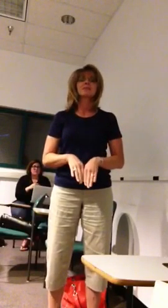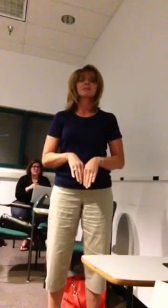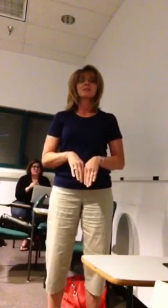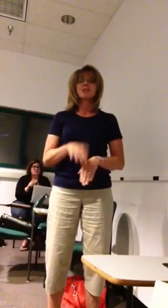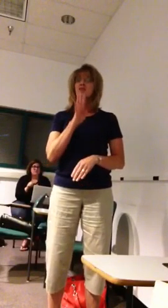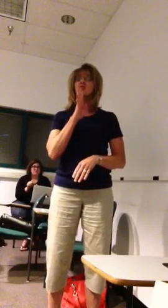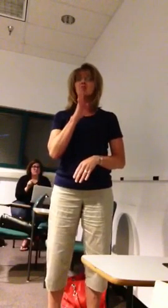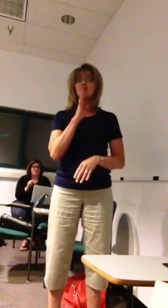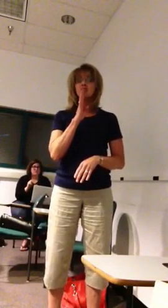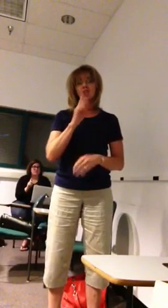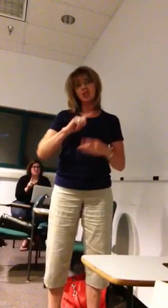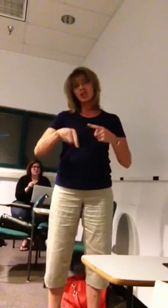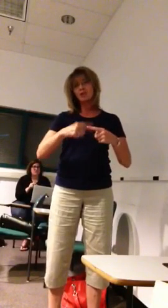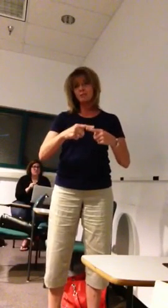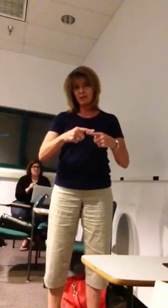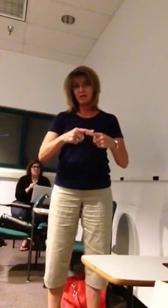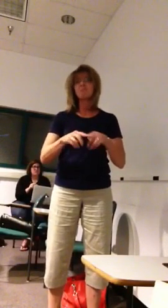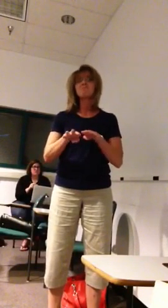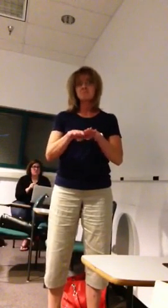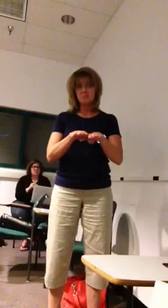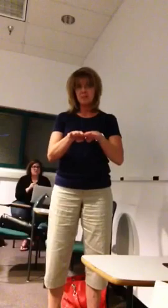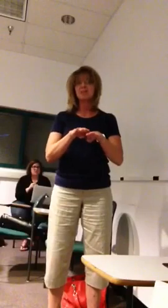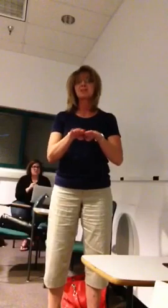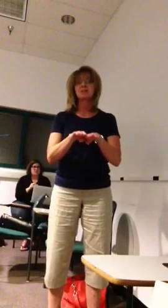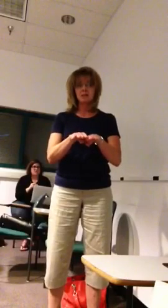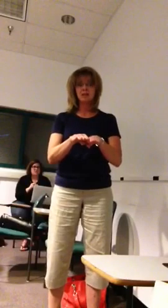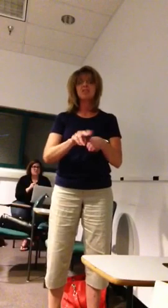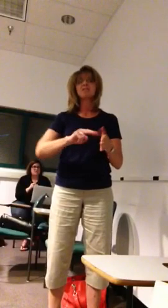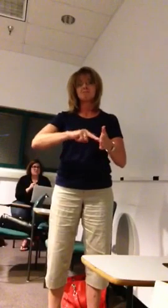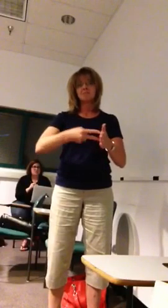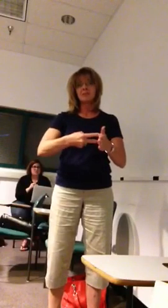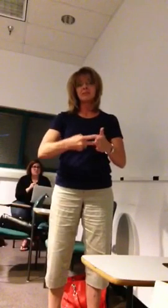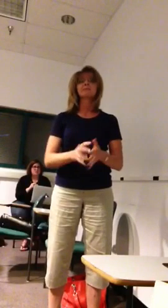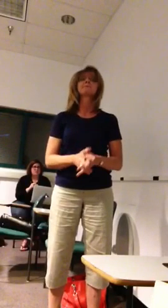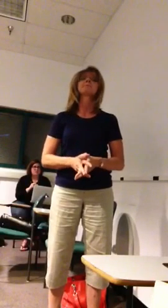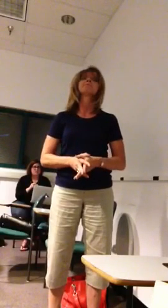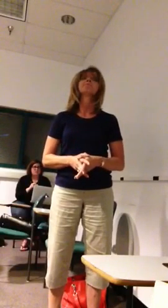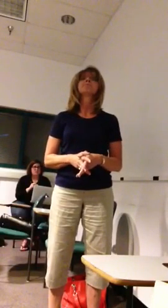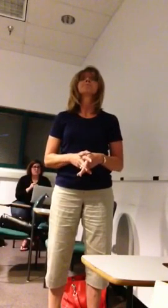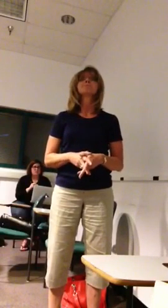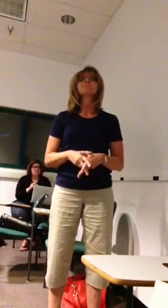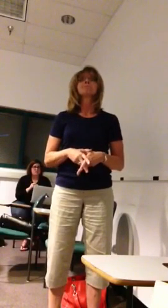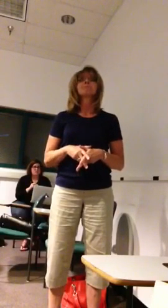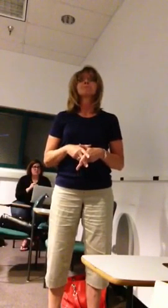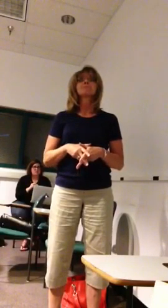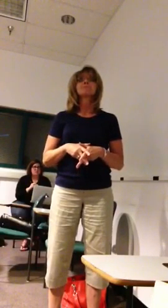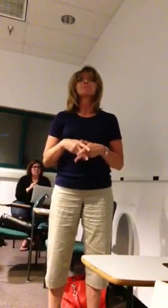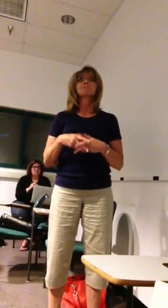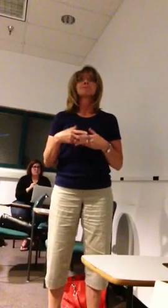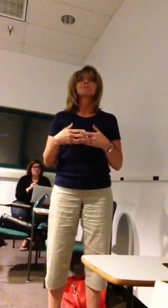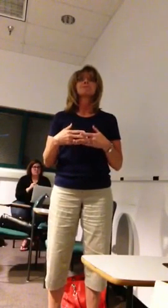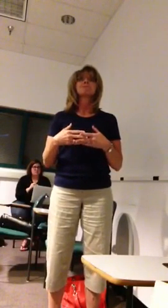so that you can see what the plate tectonics are and how we can figure out, even though we can't see them, where they're located.